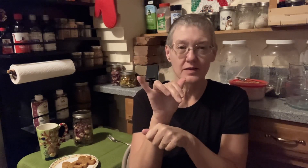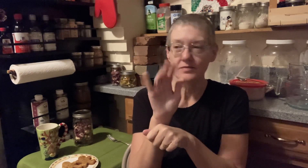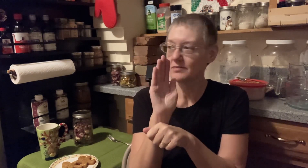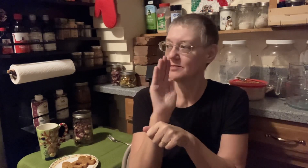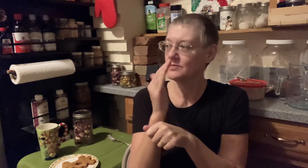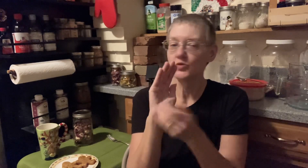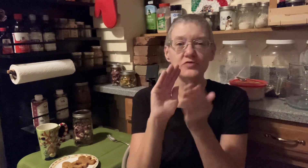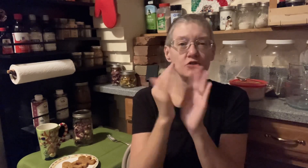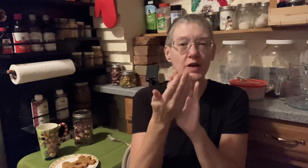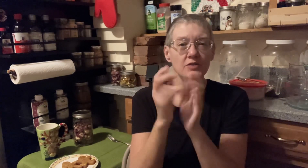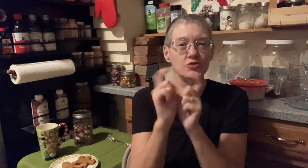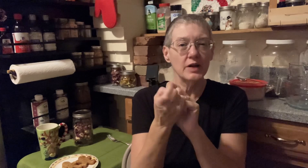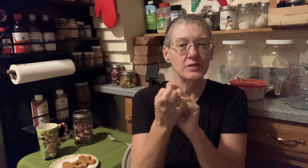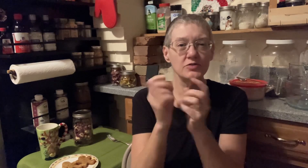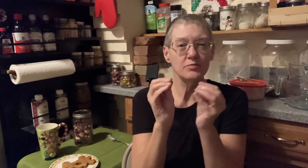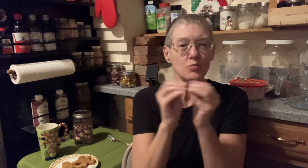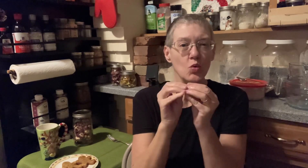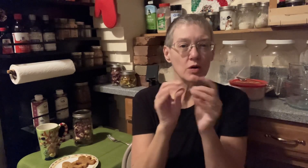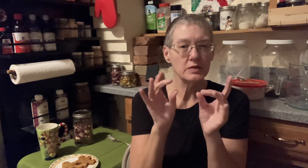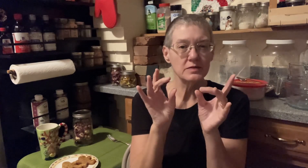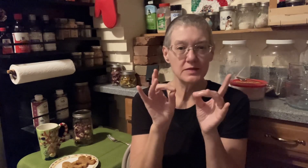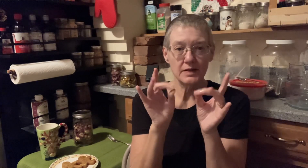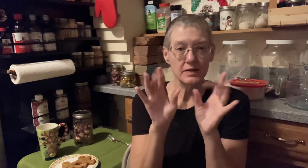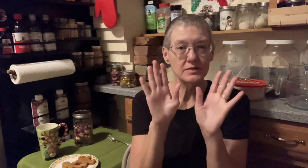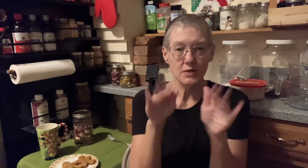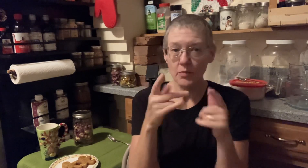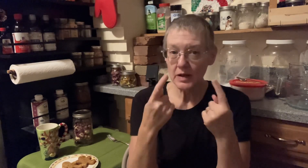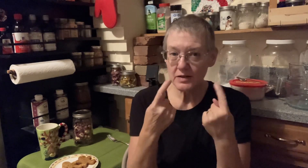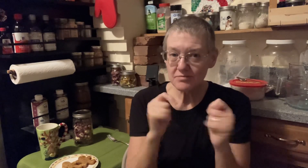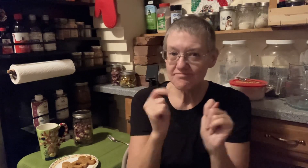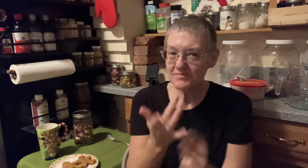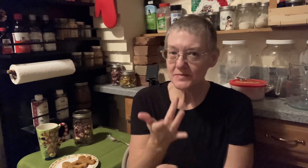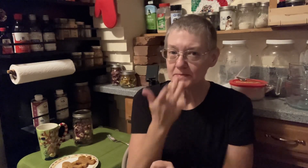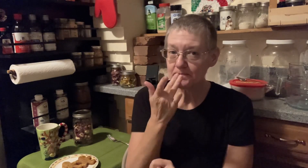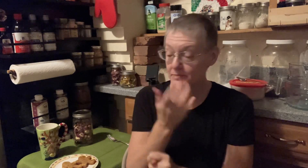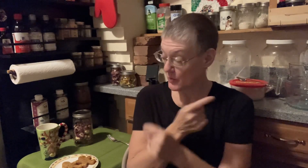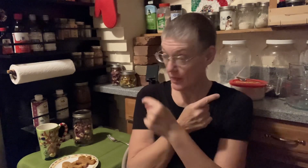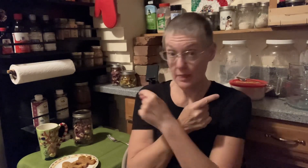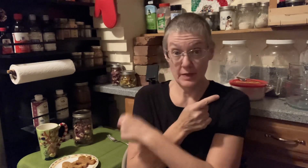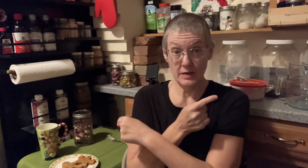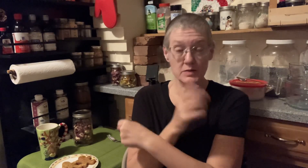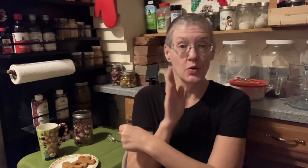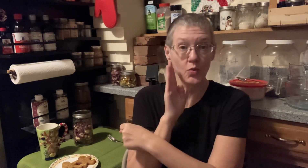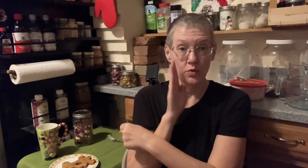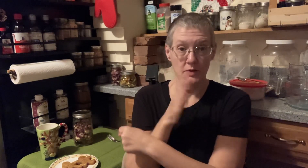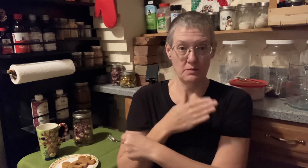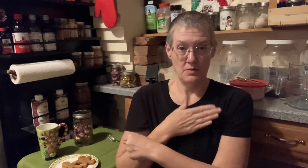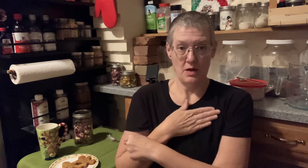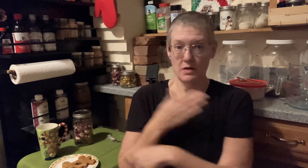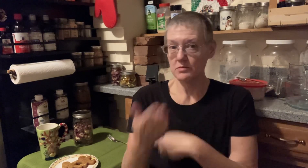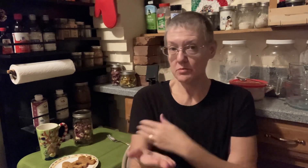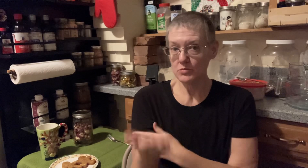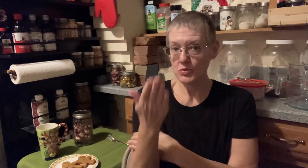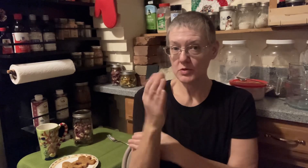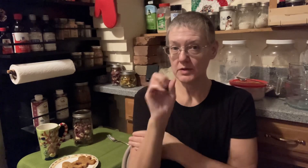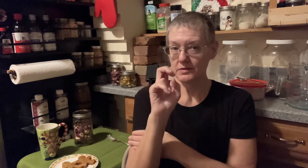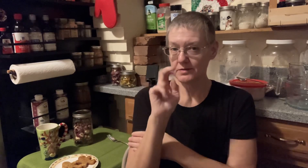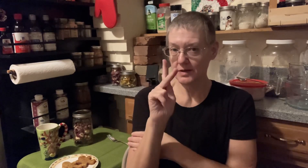Now, remember, this is the first time I've used that keto honey, so it's made it a stickier gingerbread. I'm going to give this